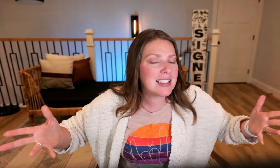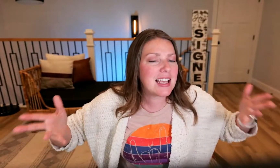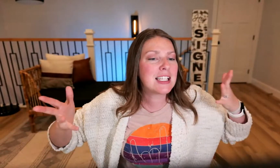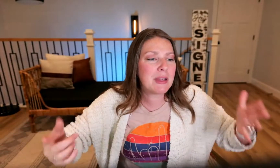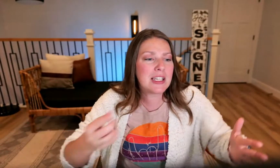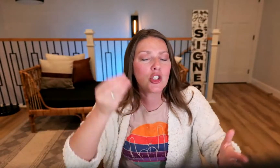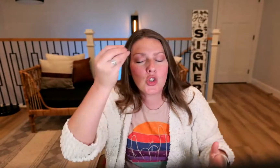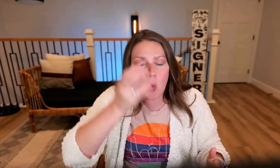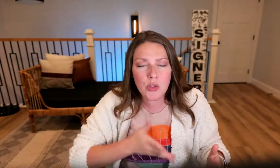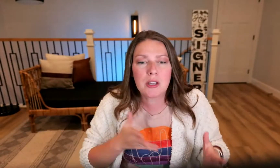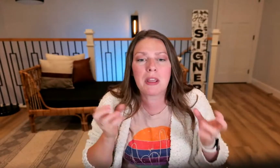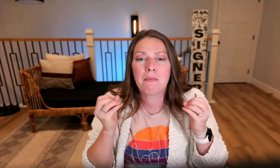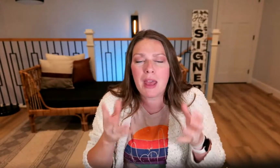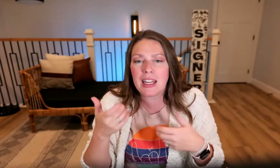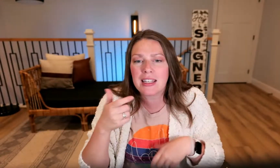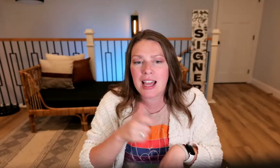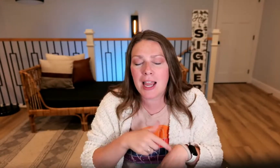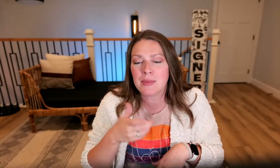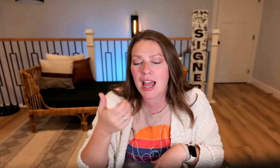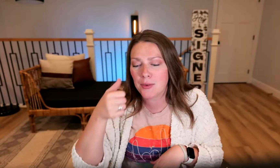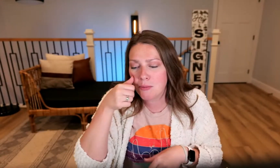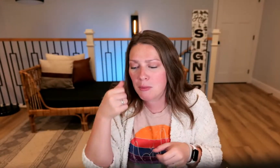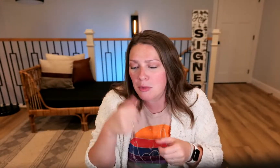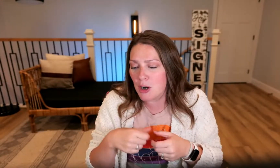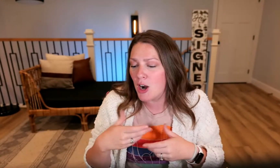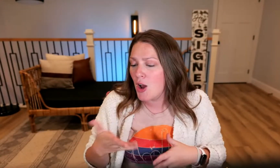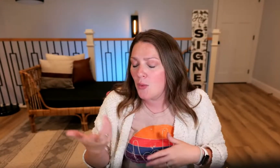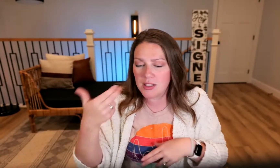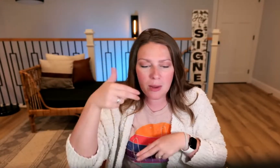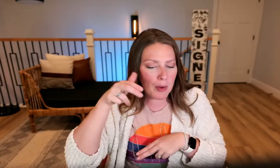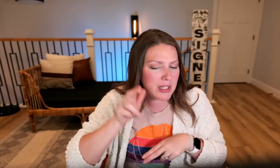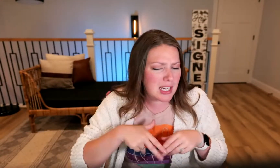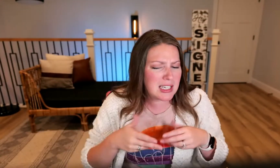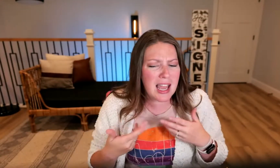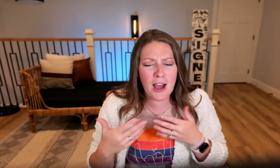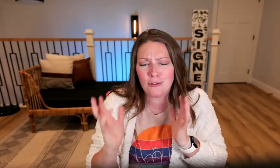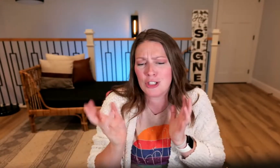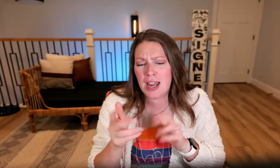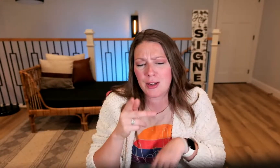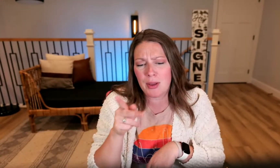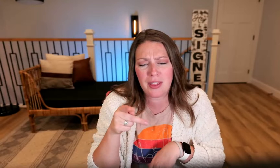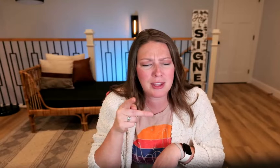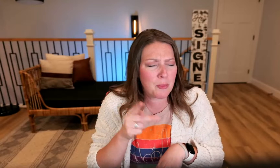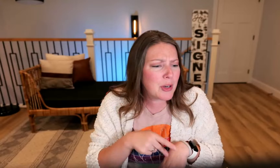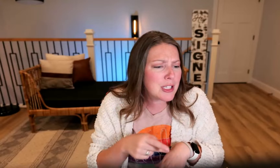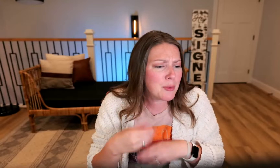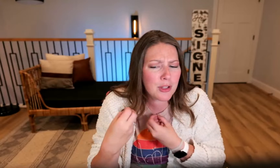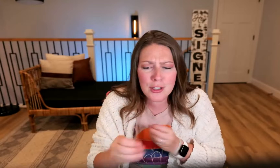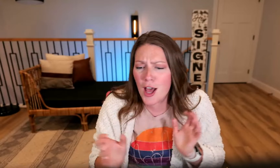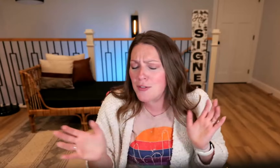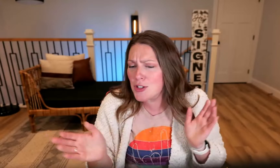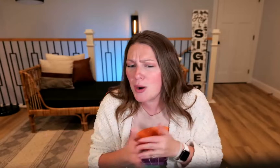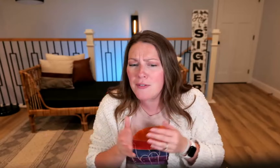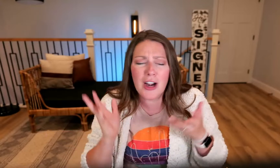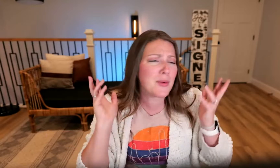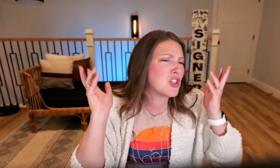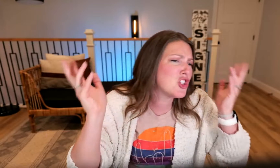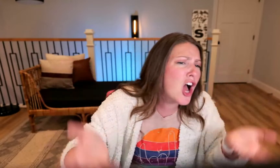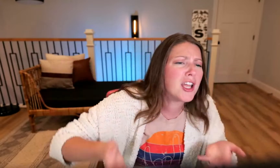has been told to me many times. I remember one time I was sitting down chatting with like the principal in his office or whatever, and I was just talking